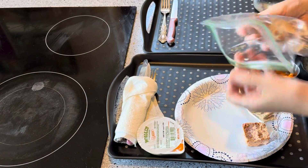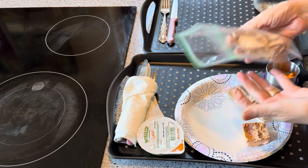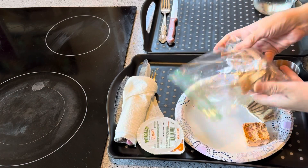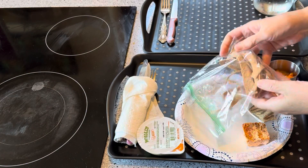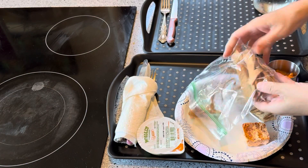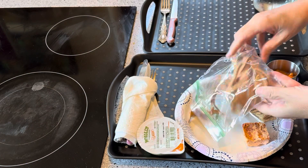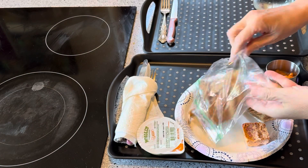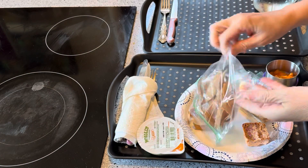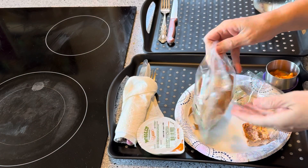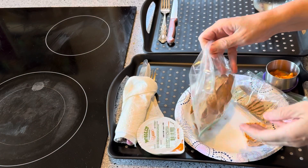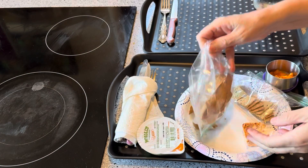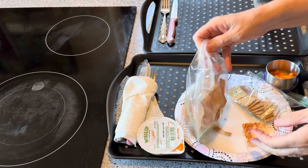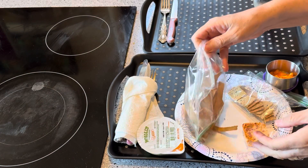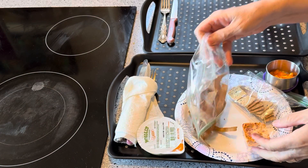carbs.